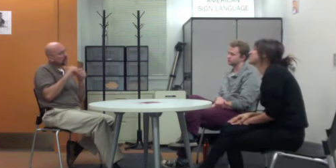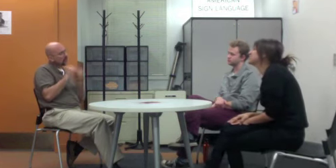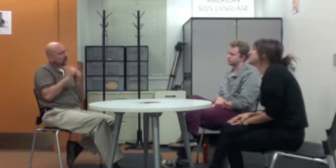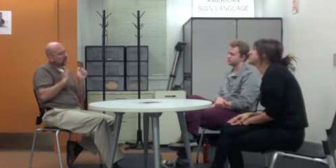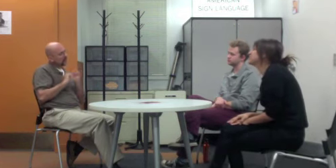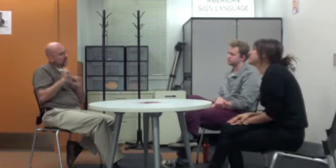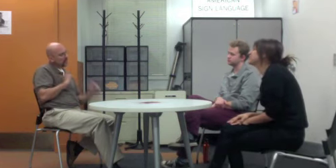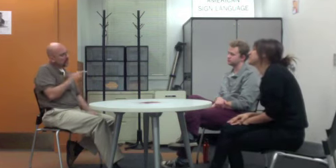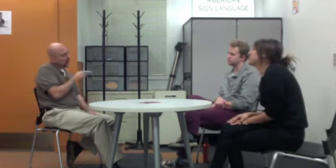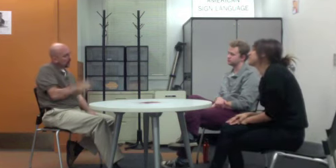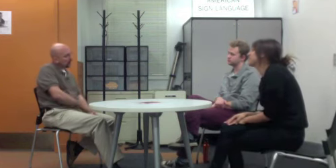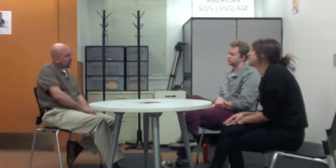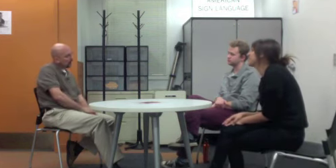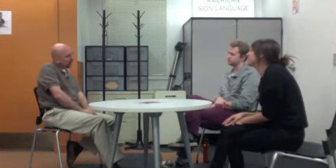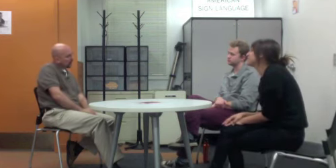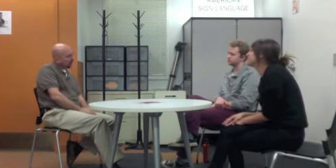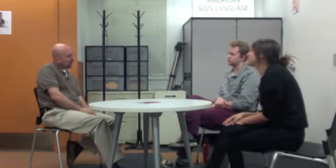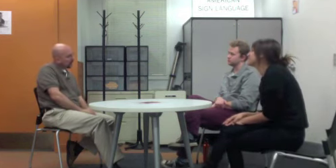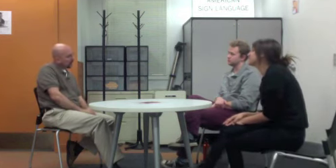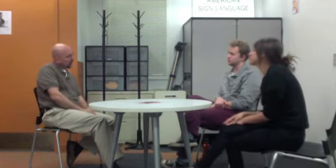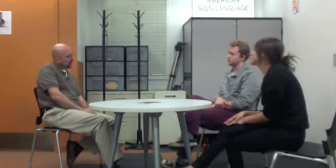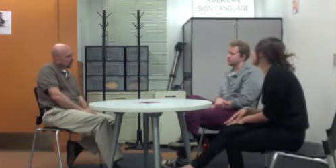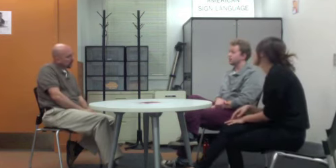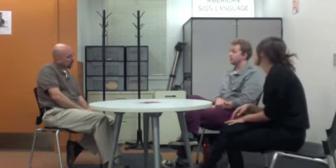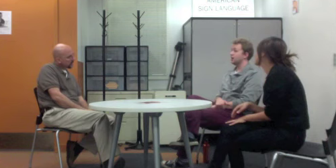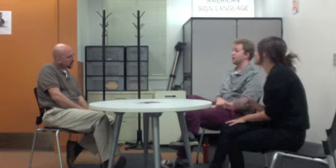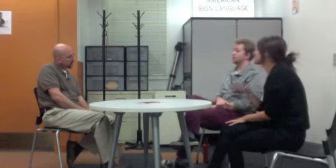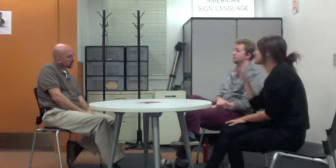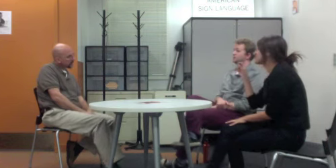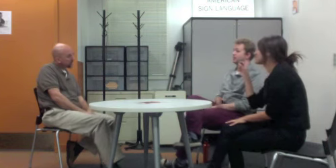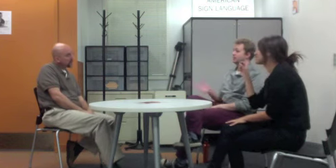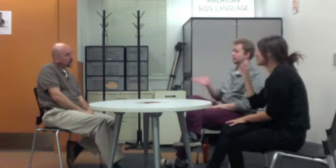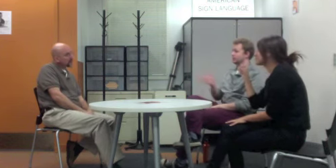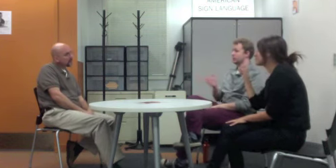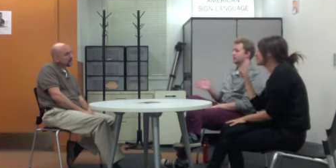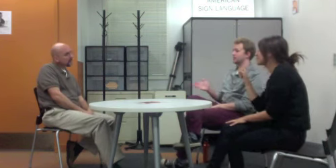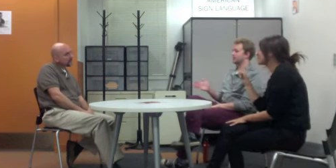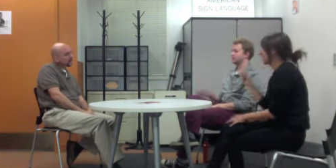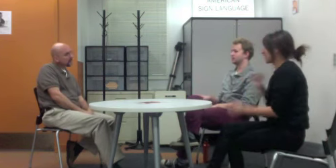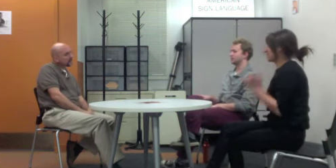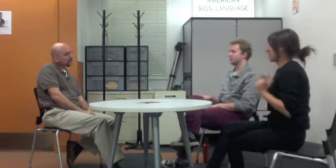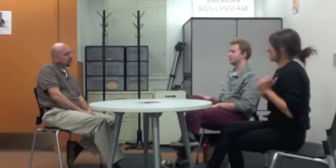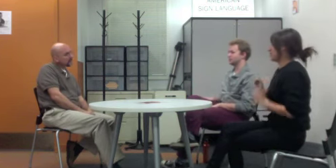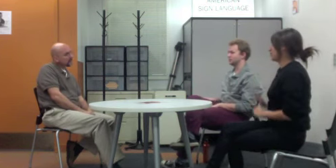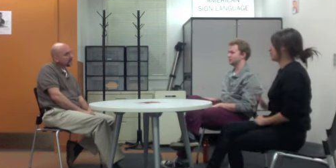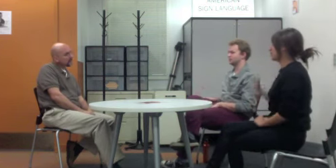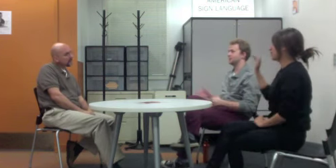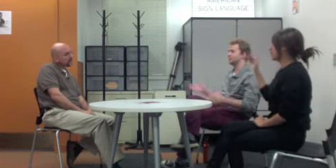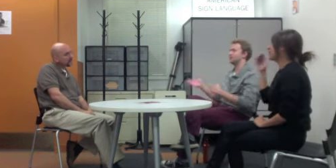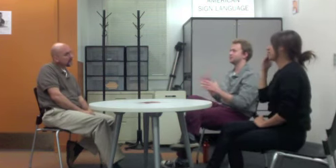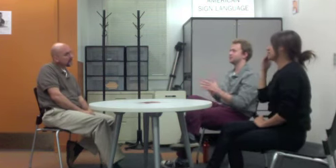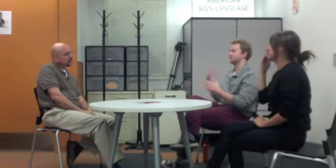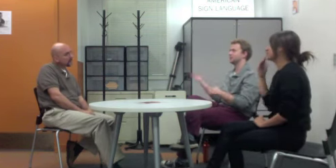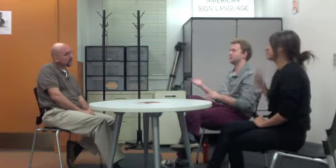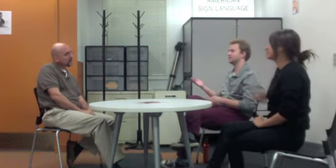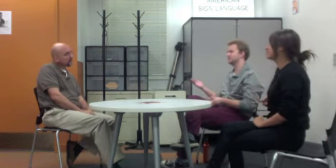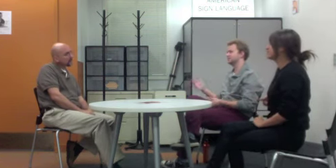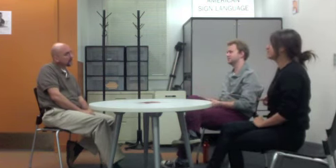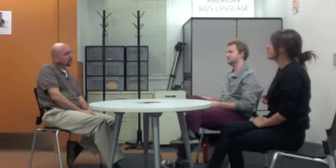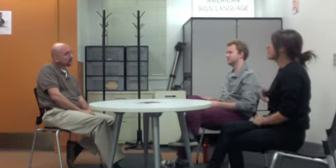Do you have experience involved with theater? Yeah, I did theater growing up, and I knew I always wanted to be an actor until I decided to